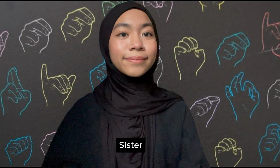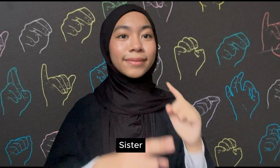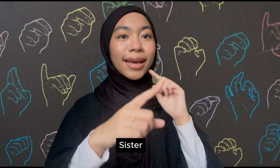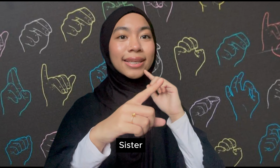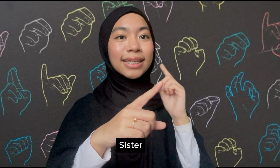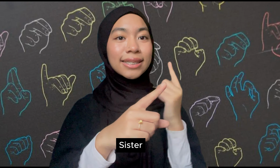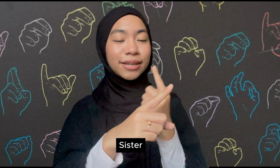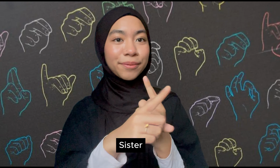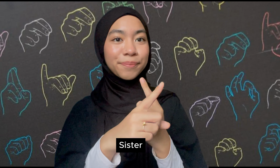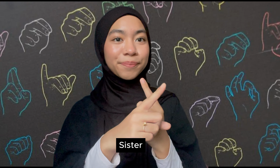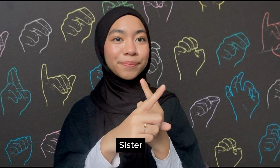Sister.